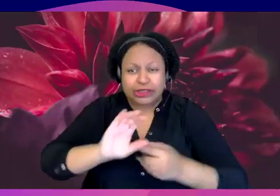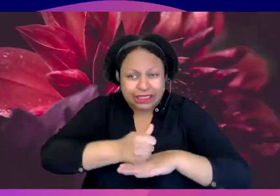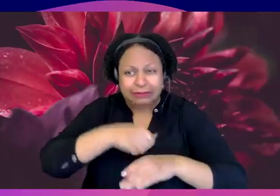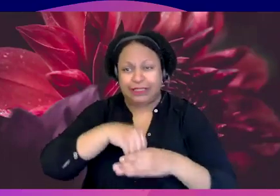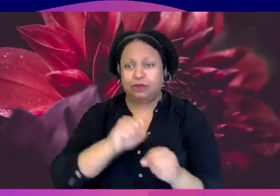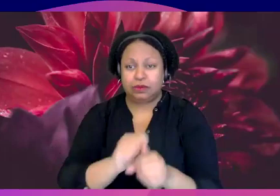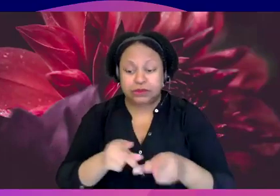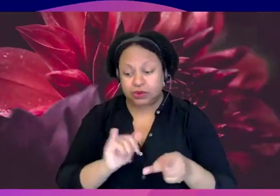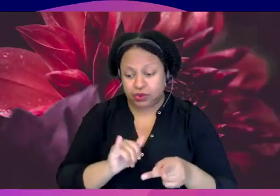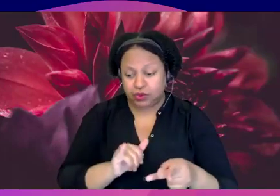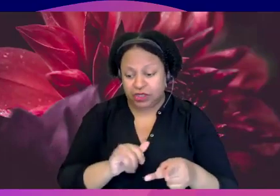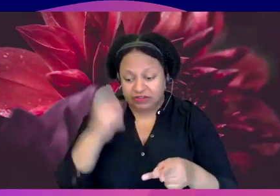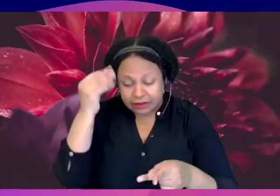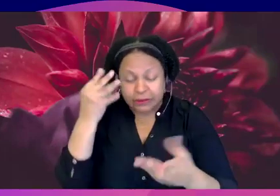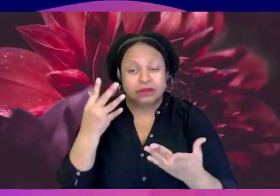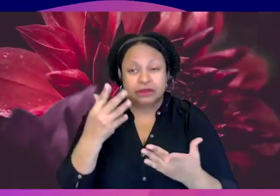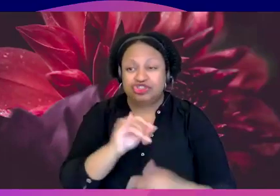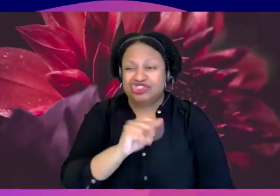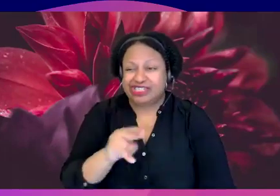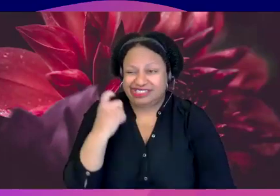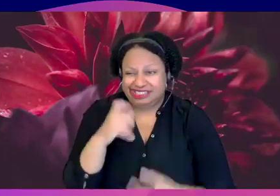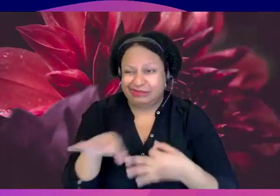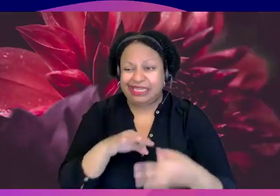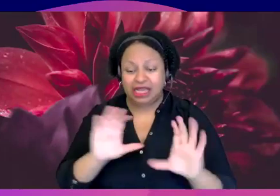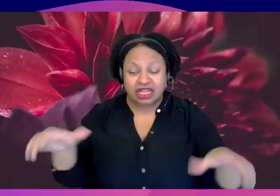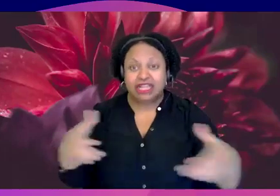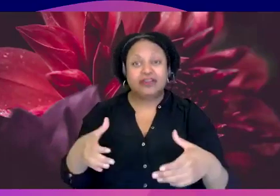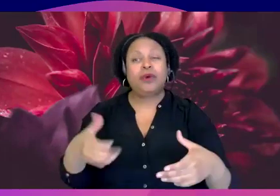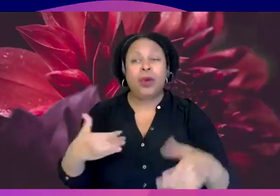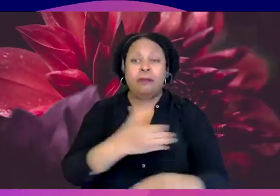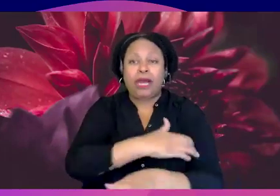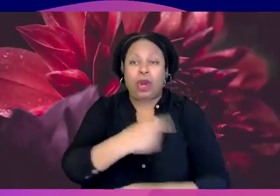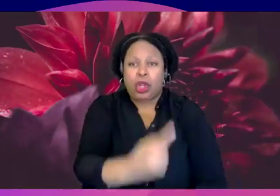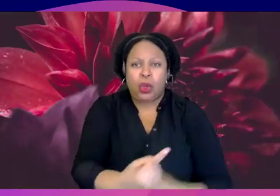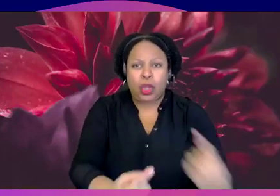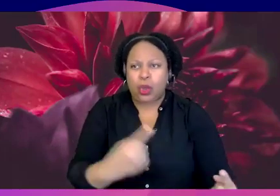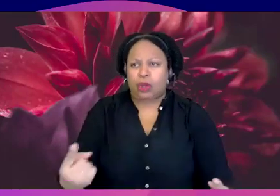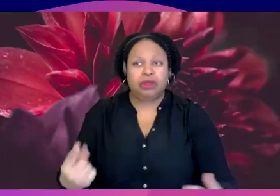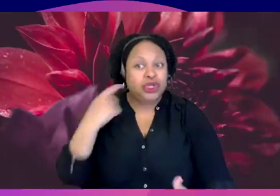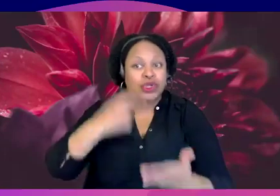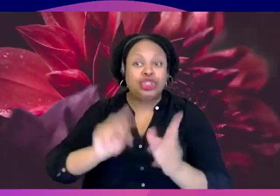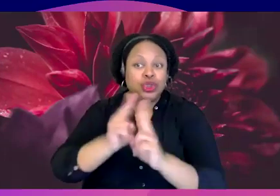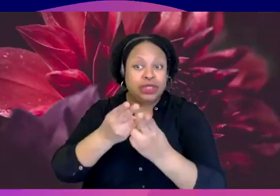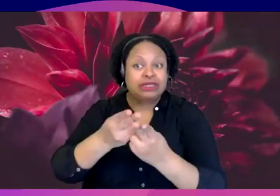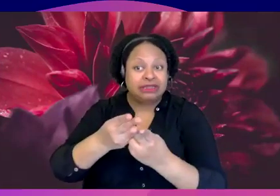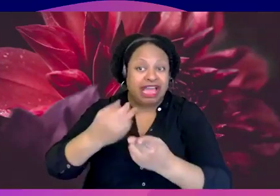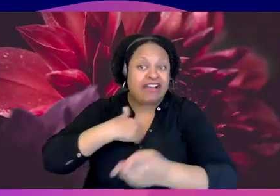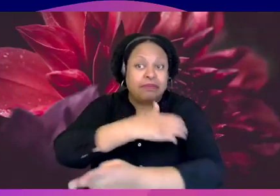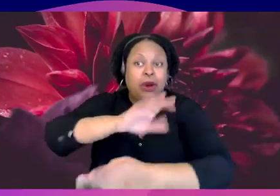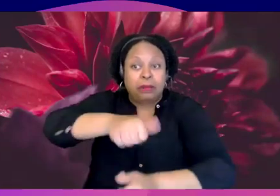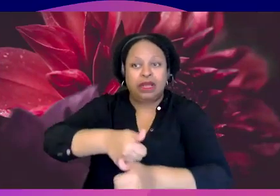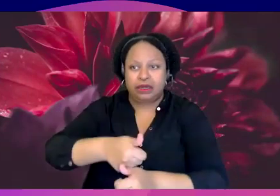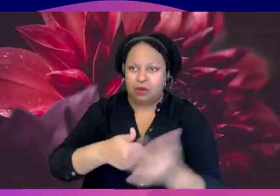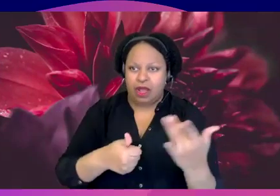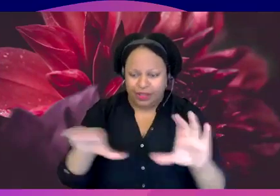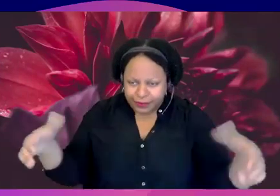create. And I think what Jen was saying too about the collective, the power of collective, like why are unions powerful in workplaces? It's